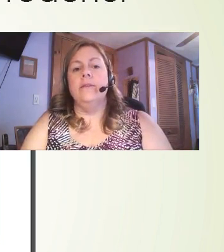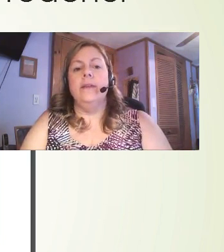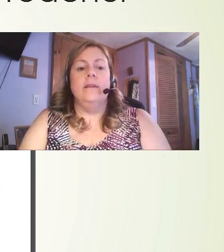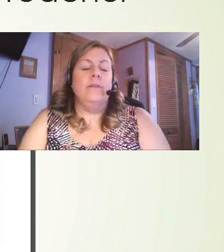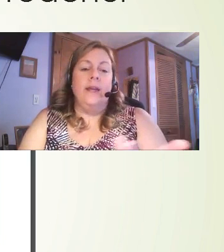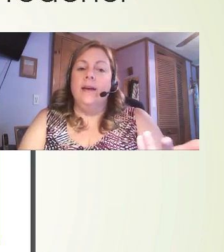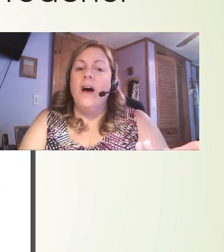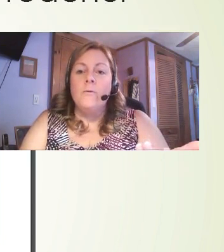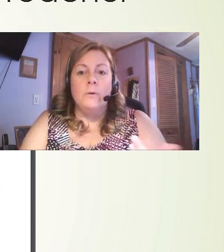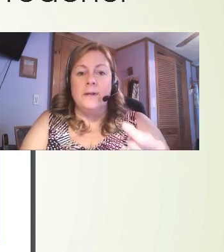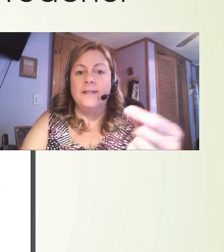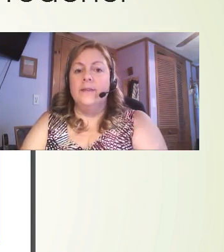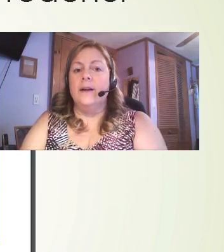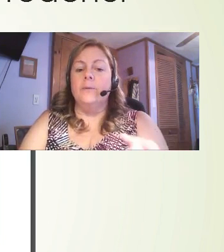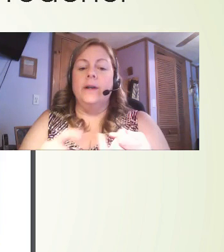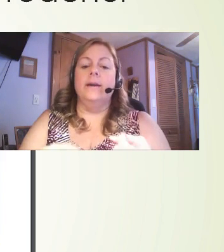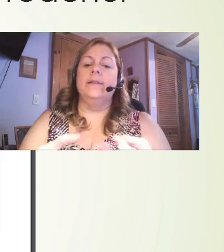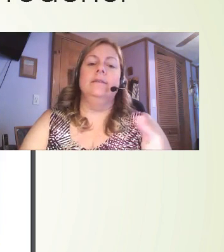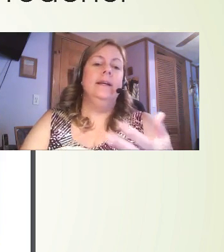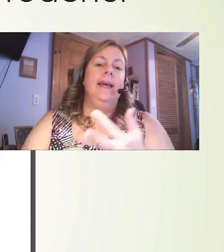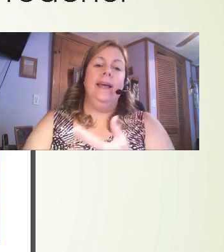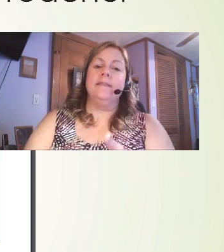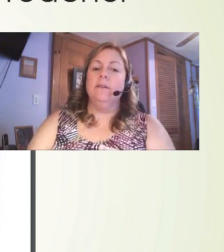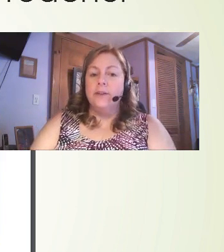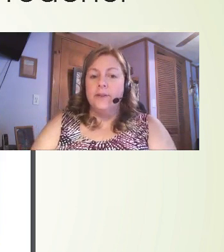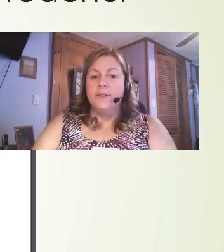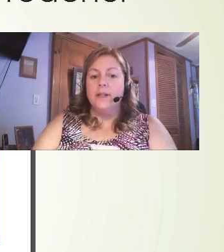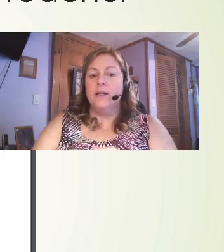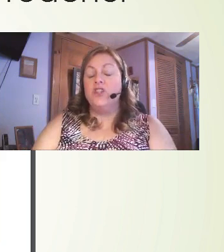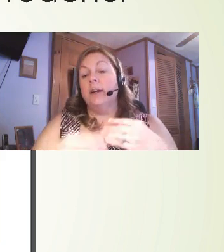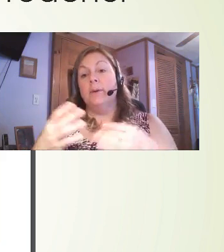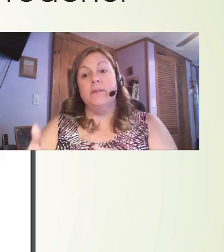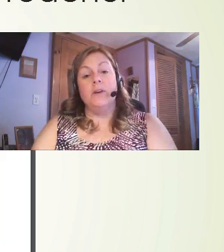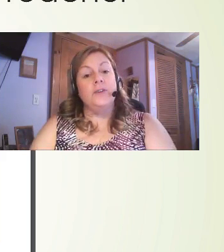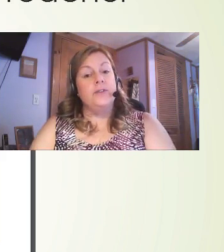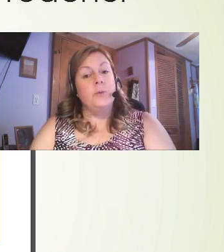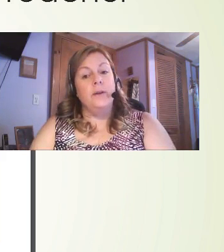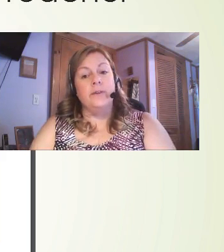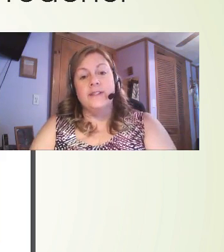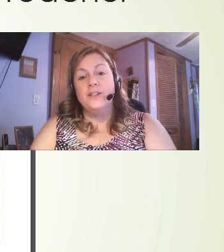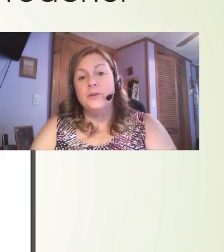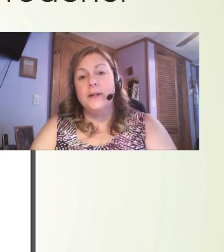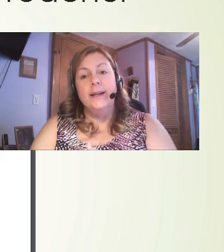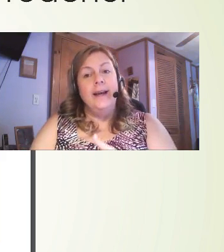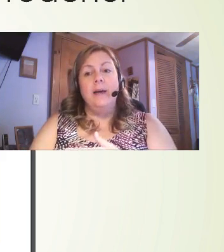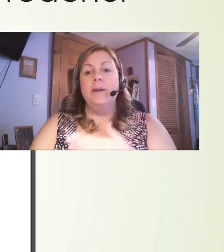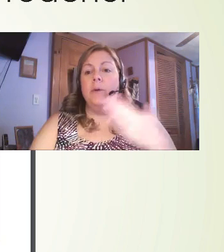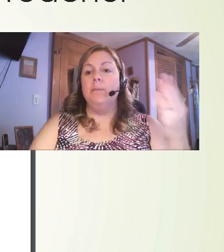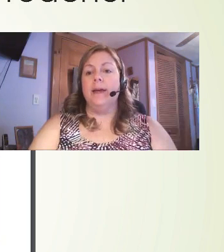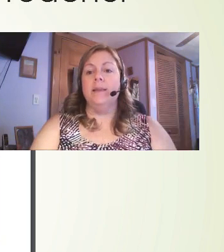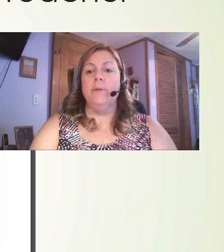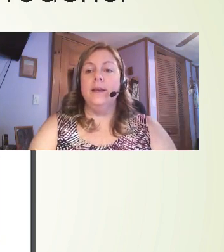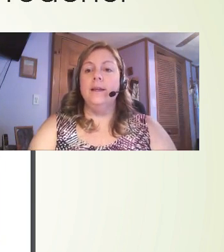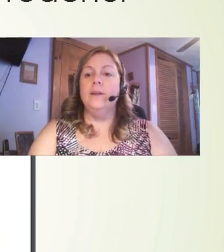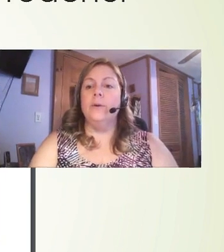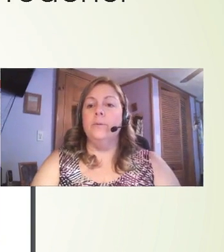and they have helpful bits in there in regard to ASL literacy, talking about deaf culture in the 21st century. I mean, way back